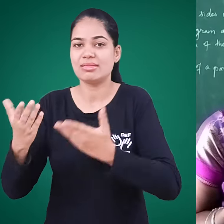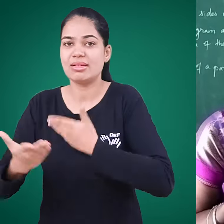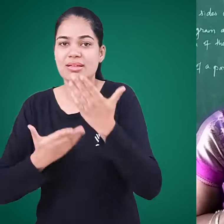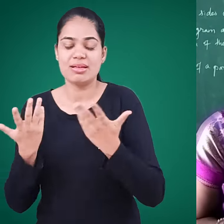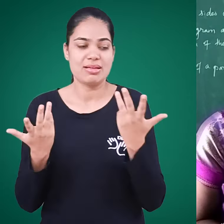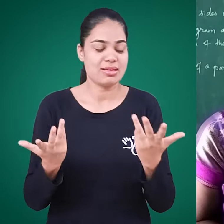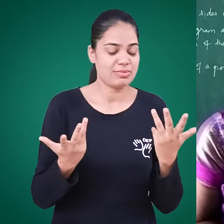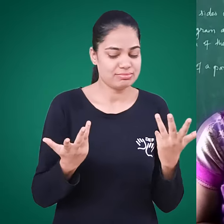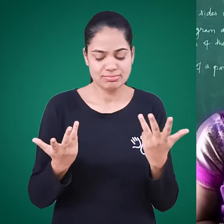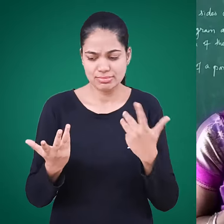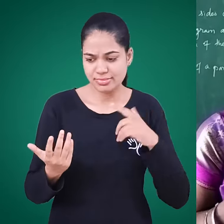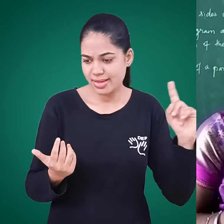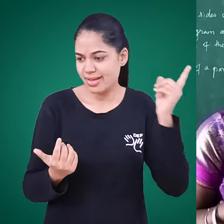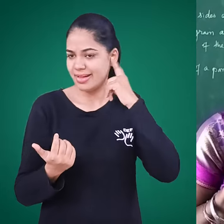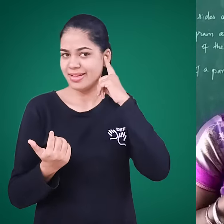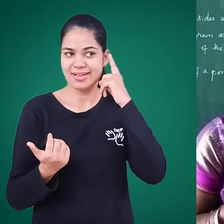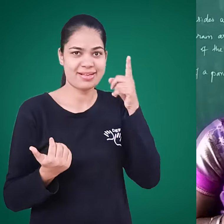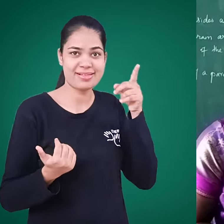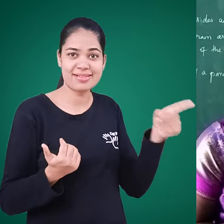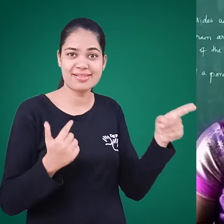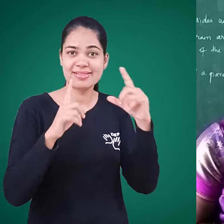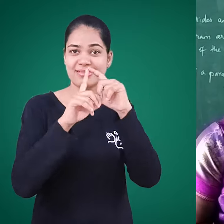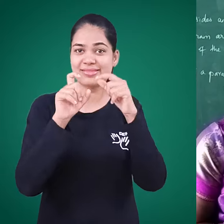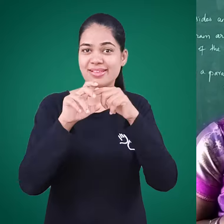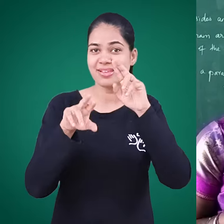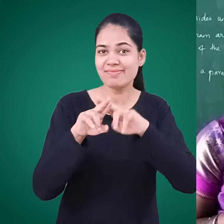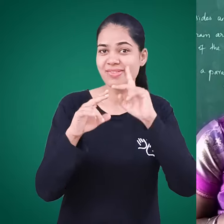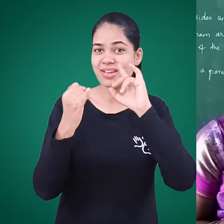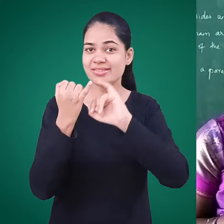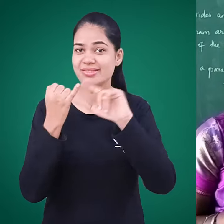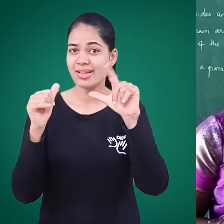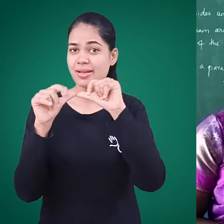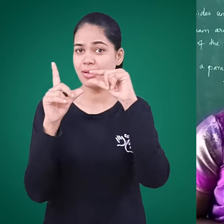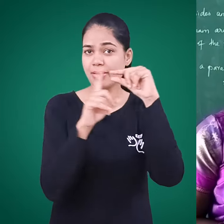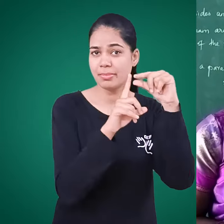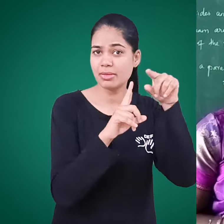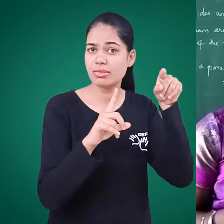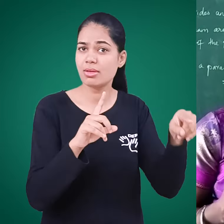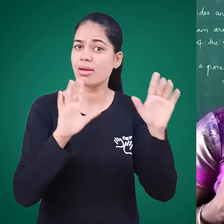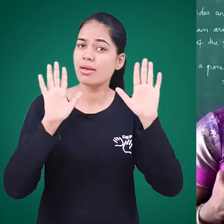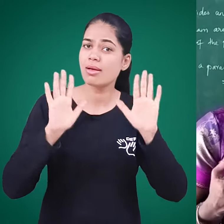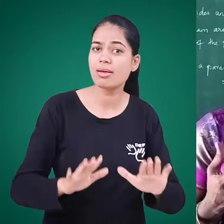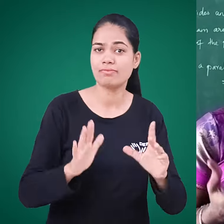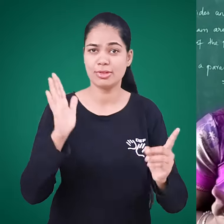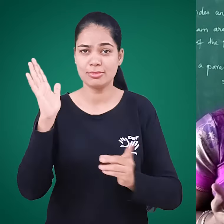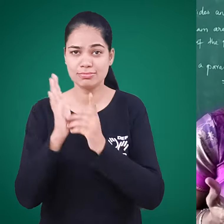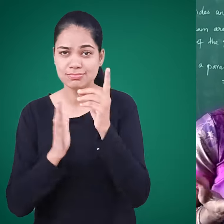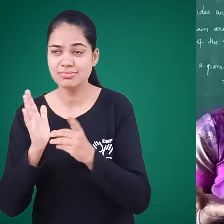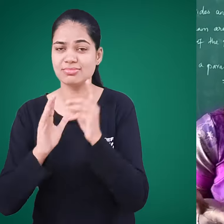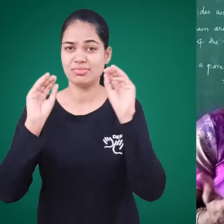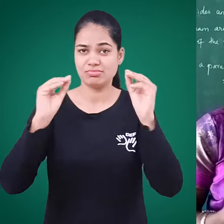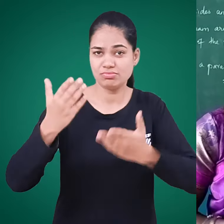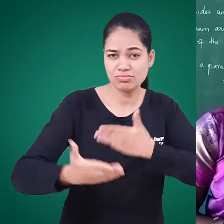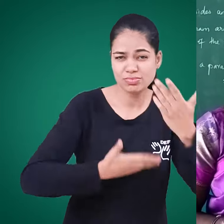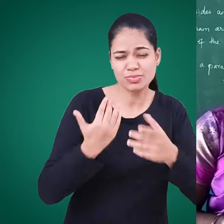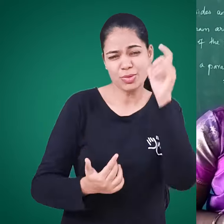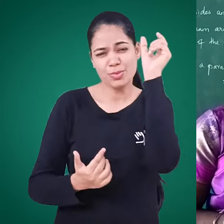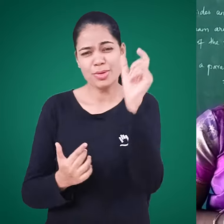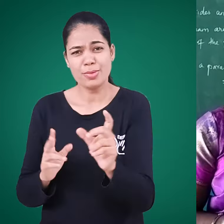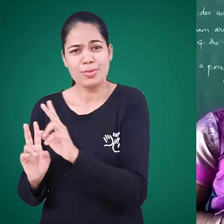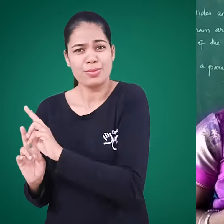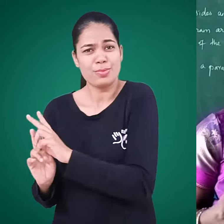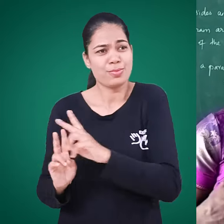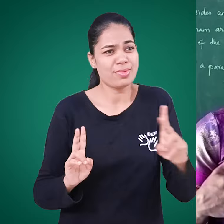I came to know about this DEF ISL app, has dictionary and teaching resources.